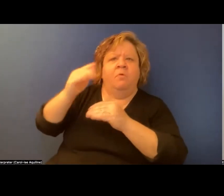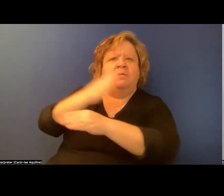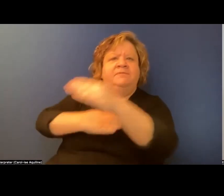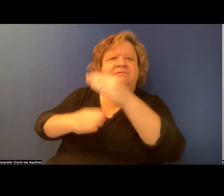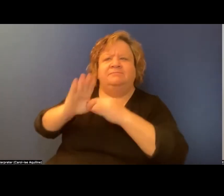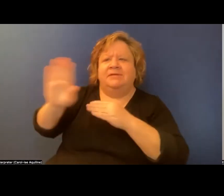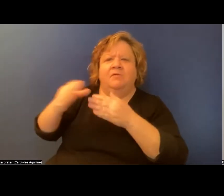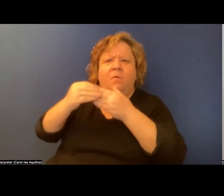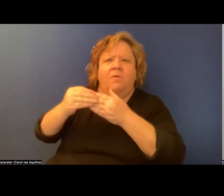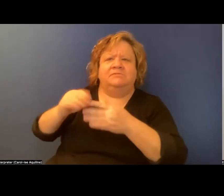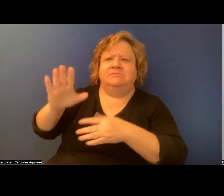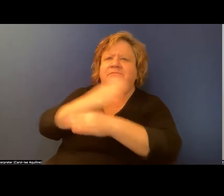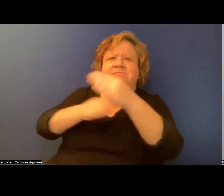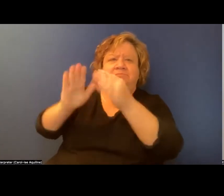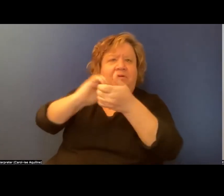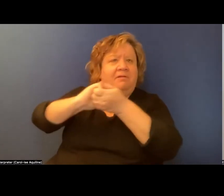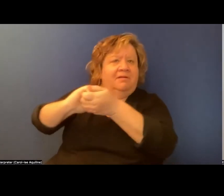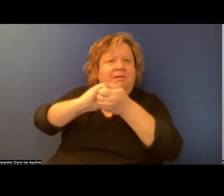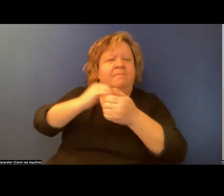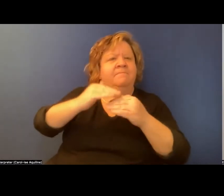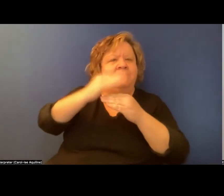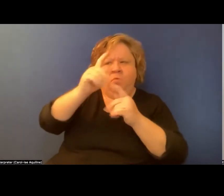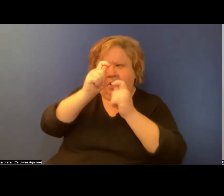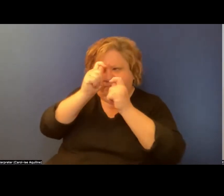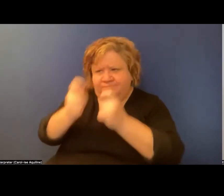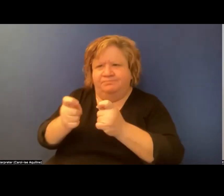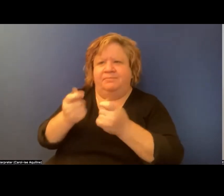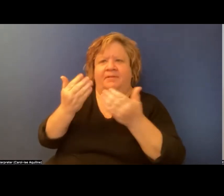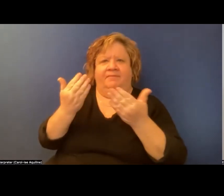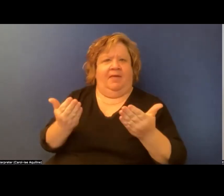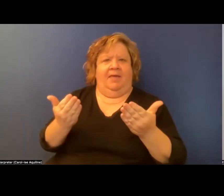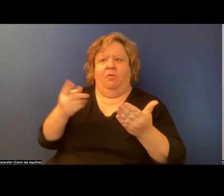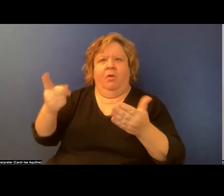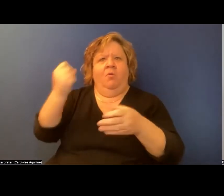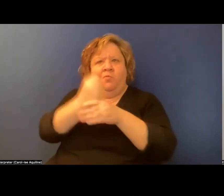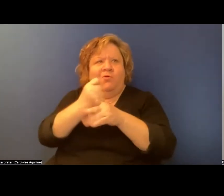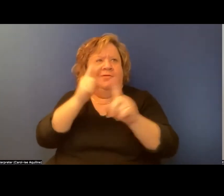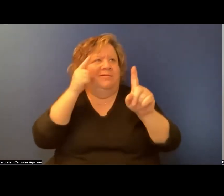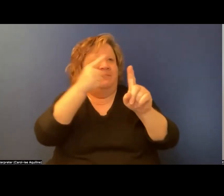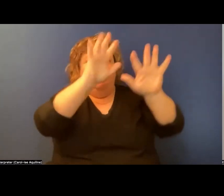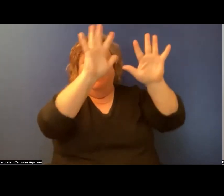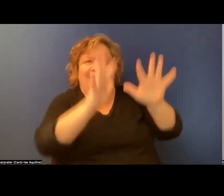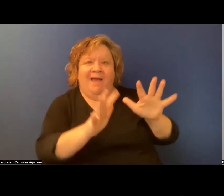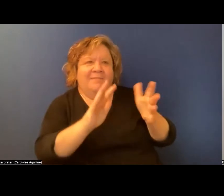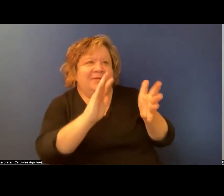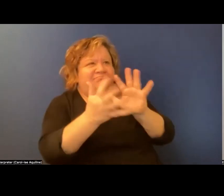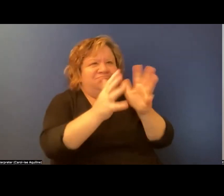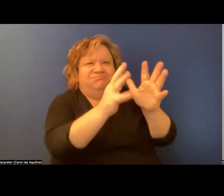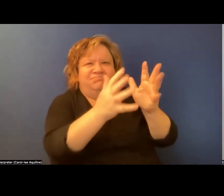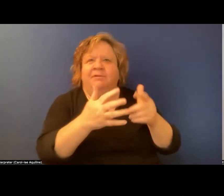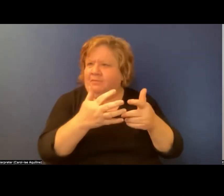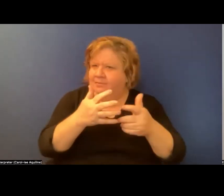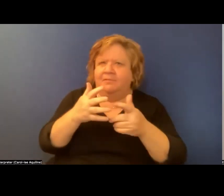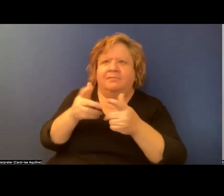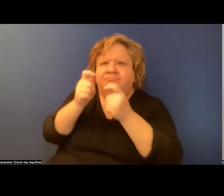climate change. Right now, many organizations of persons with disabilities are eager to participate, and it was great to listen